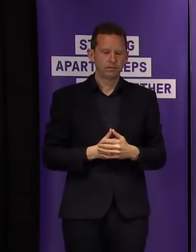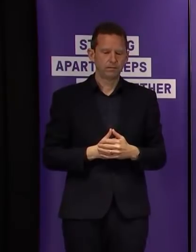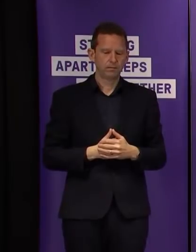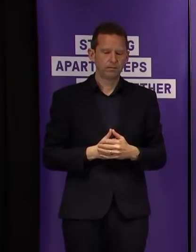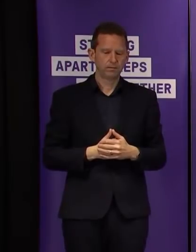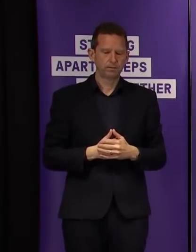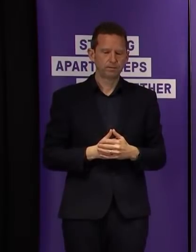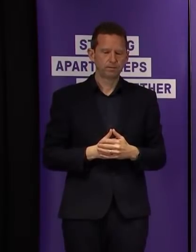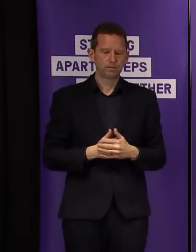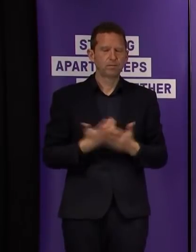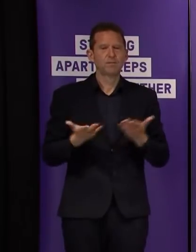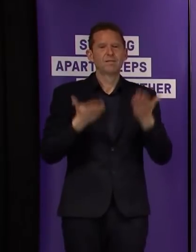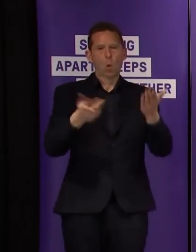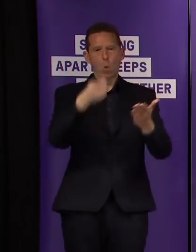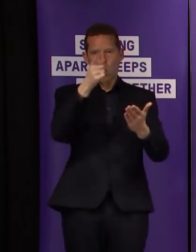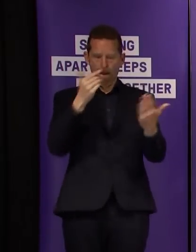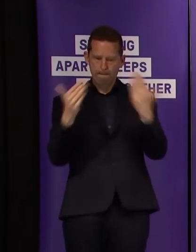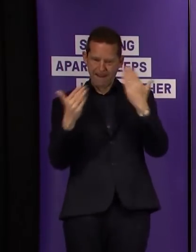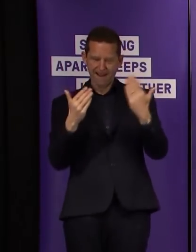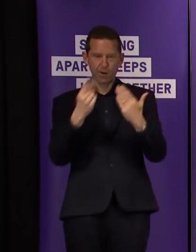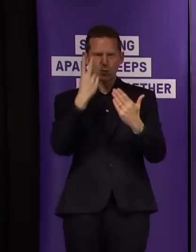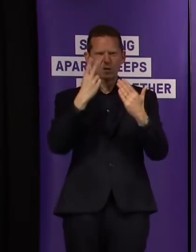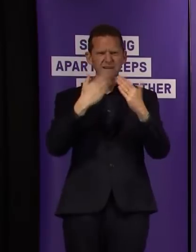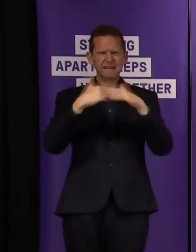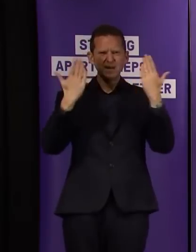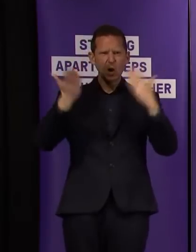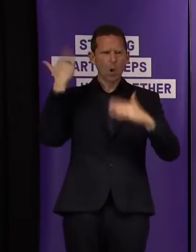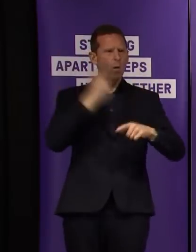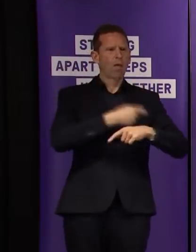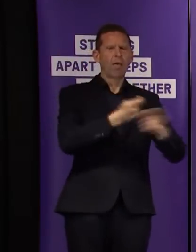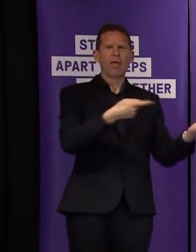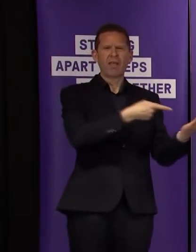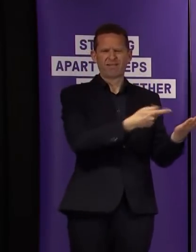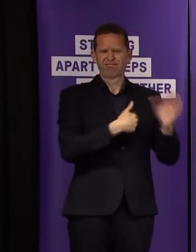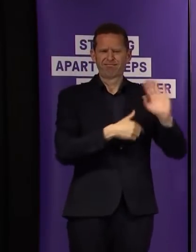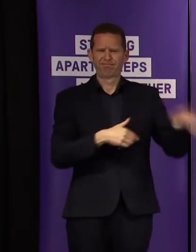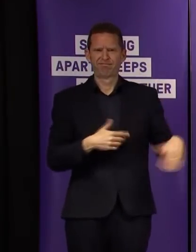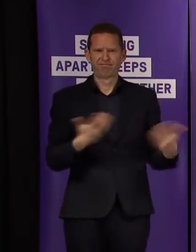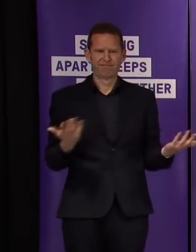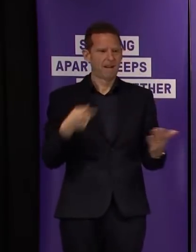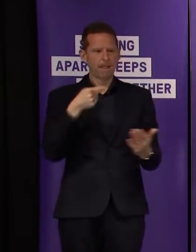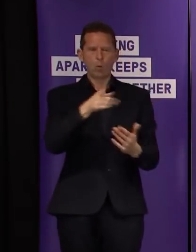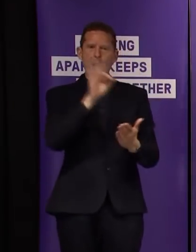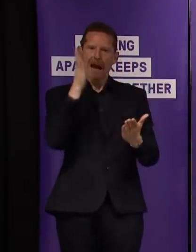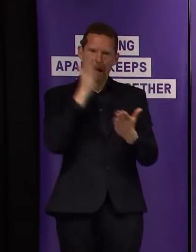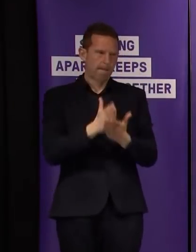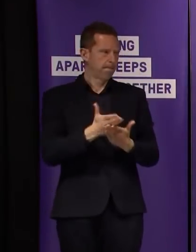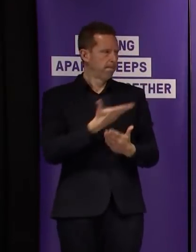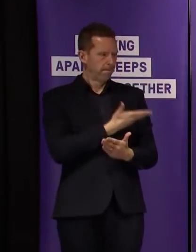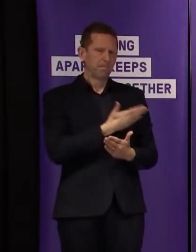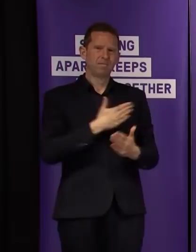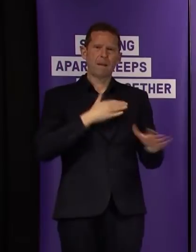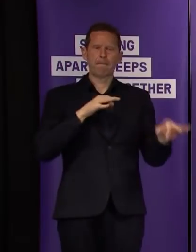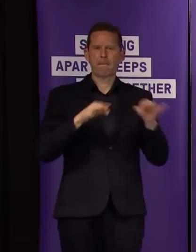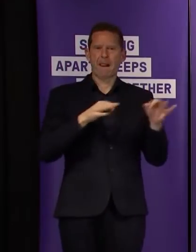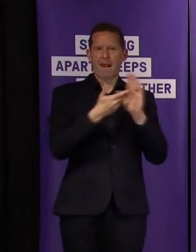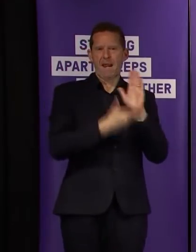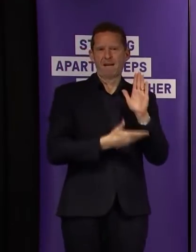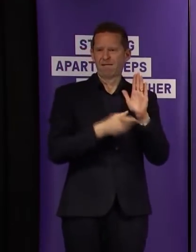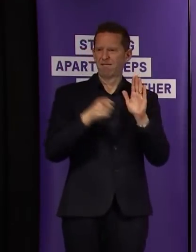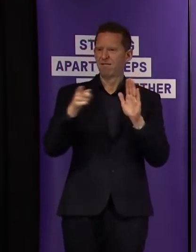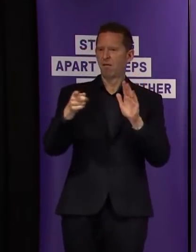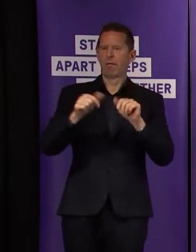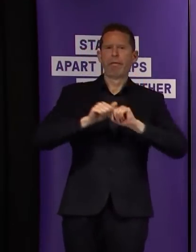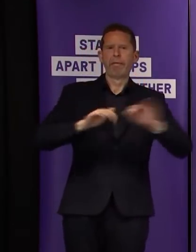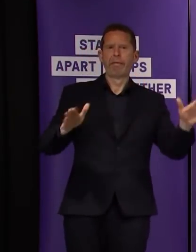Again, I'll leave it to you to compare the two. I'm not going to spend my time comparing a document that is the actual plan with a draft document